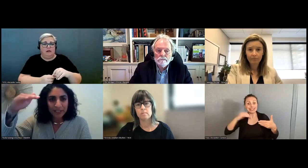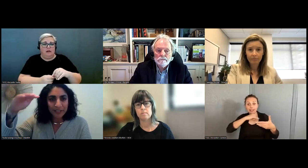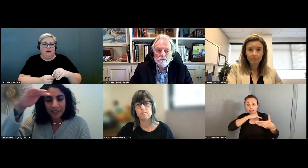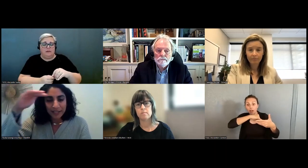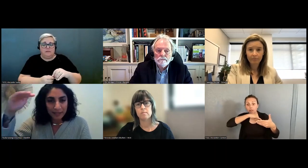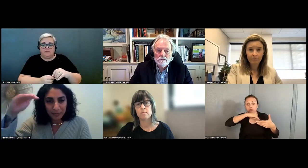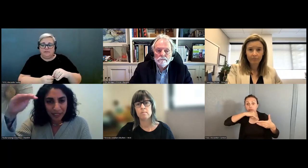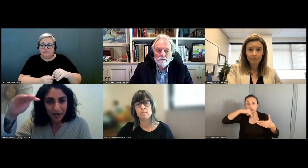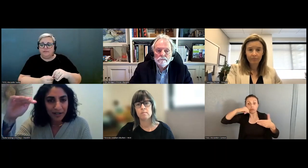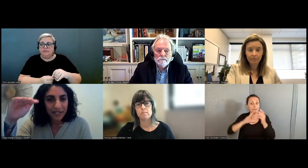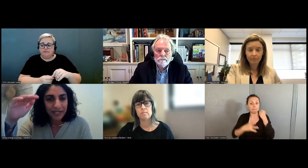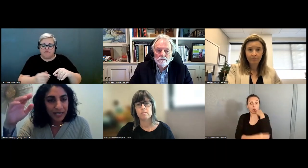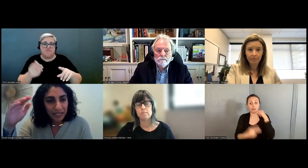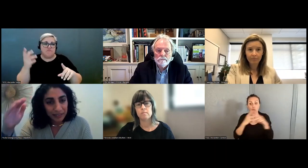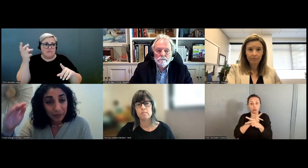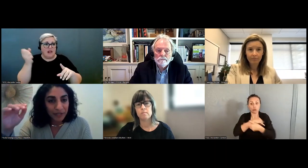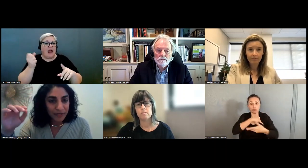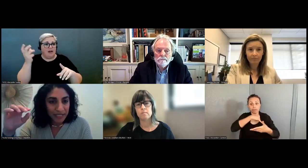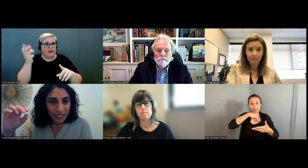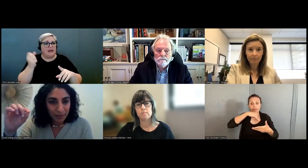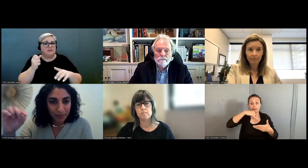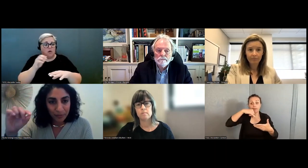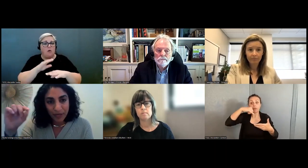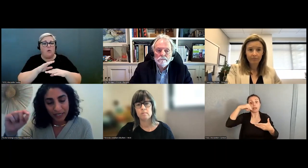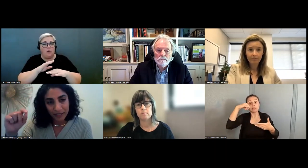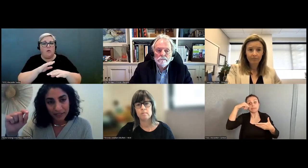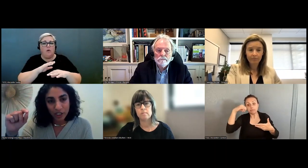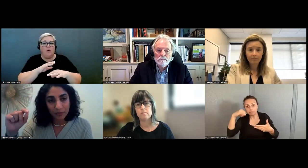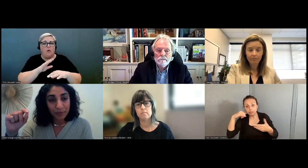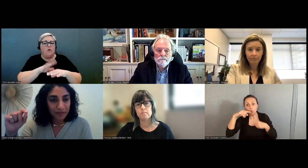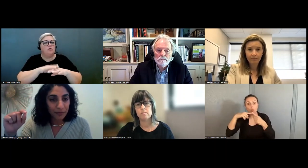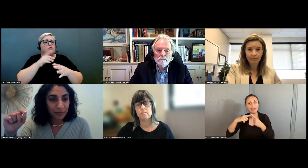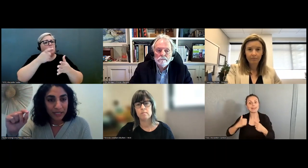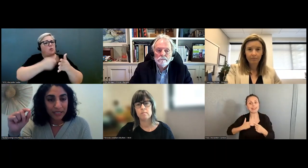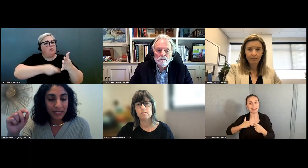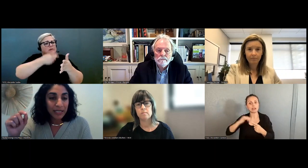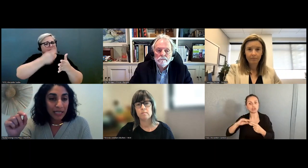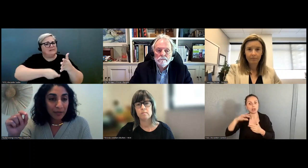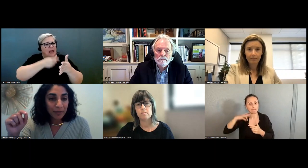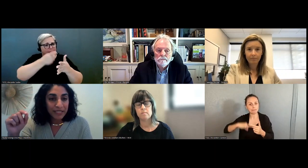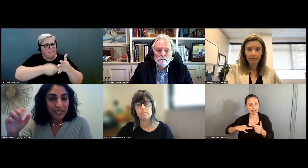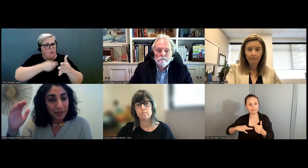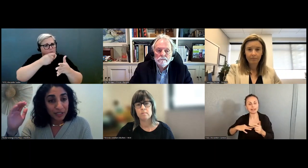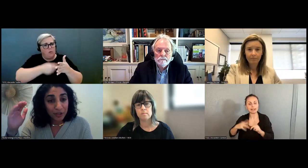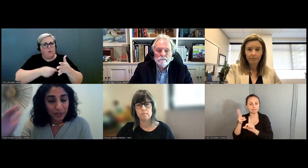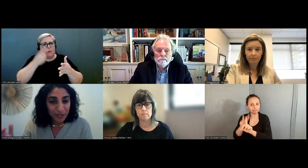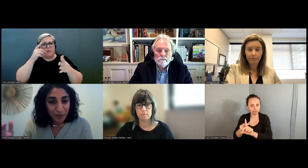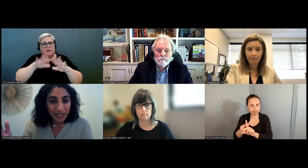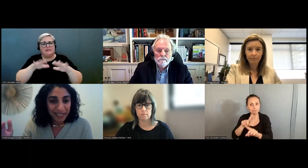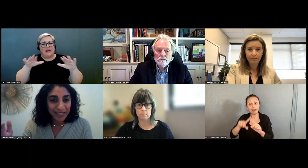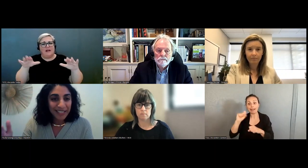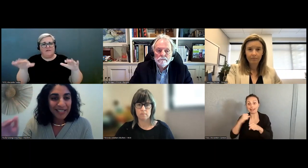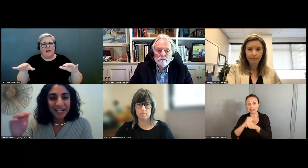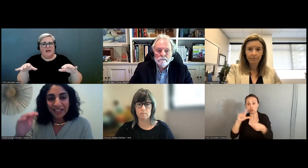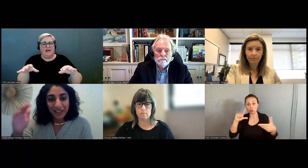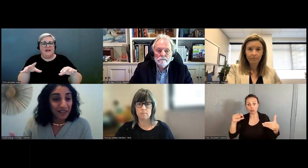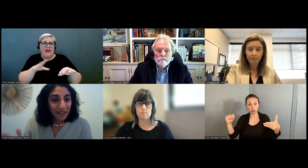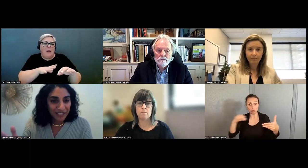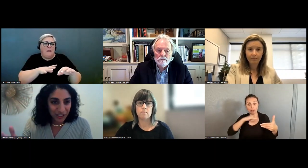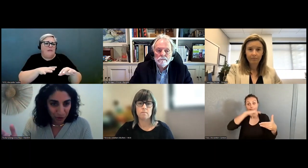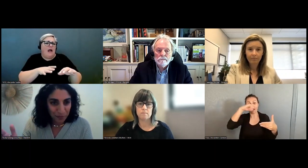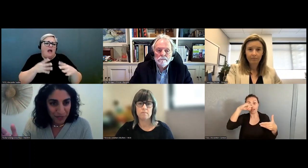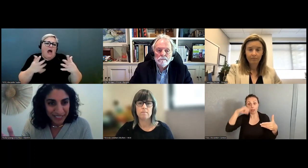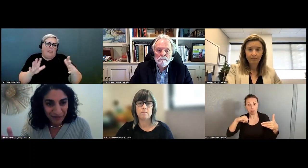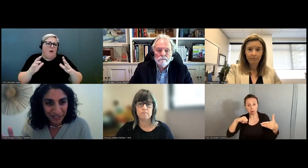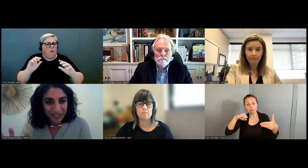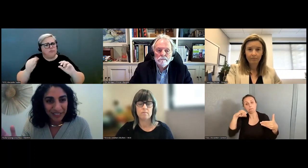up here, pretty high, a little bit of a dip when the Canada Child Benefit was implemented. But in 2020, that line